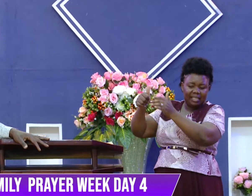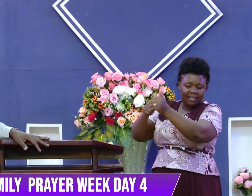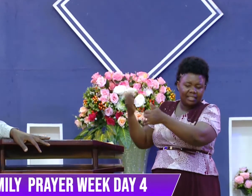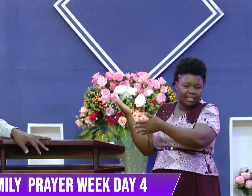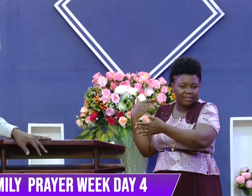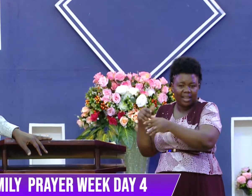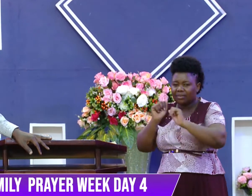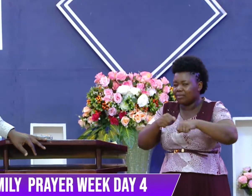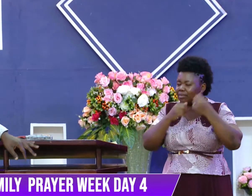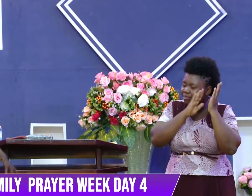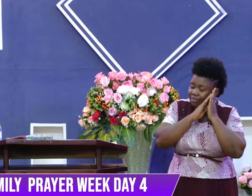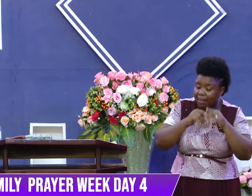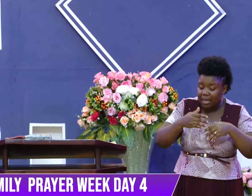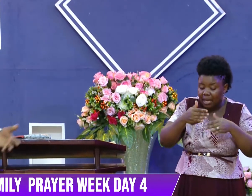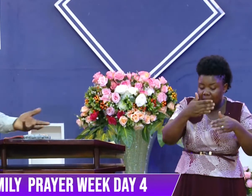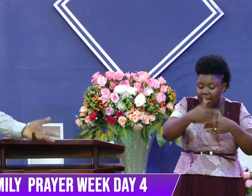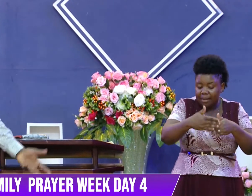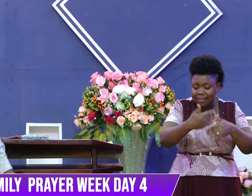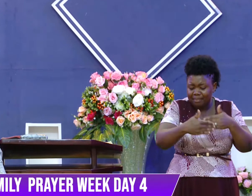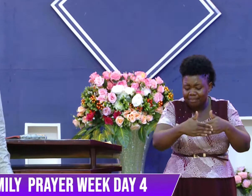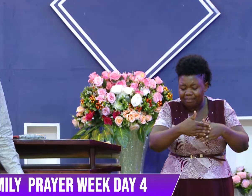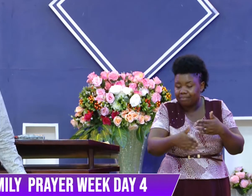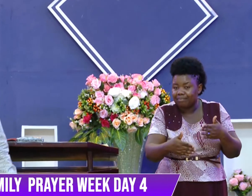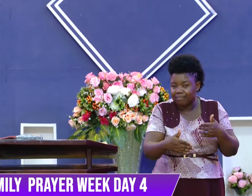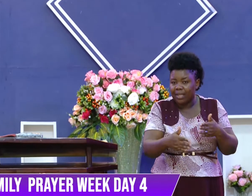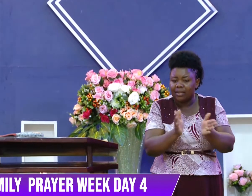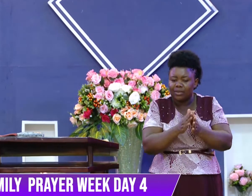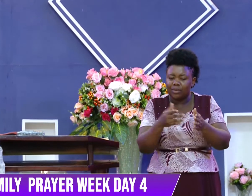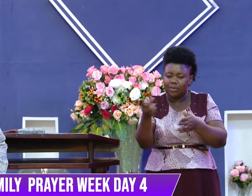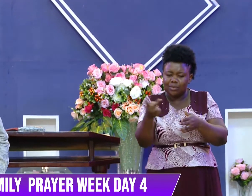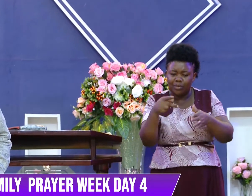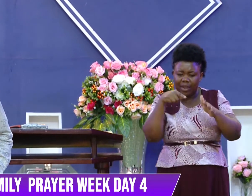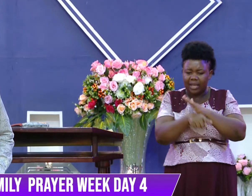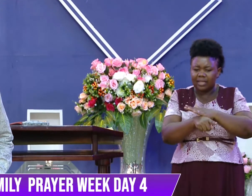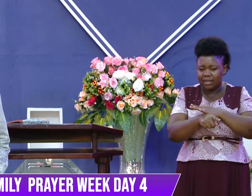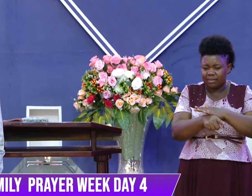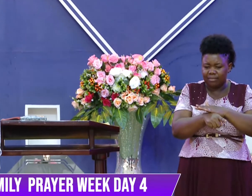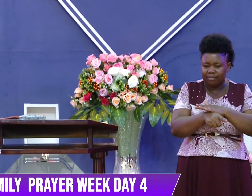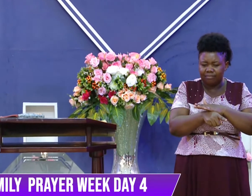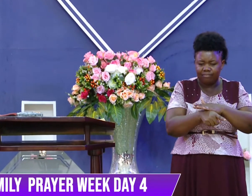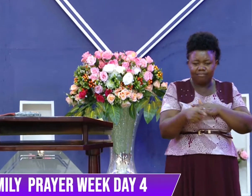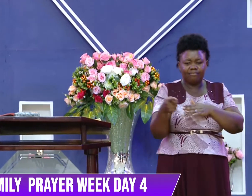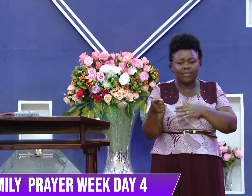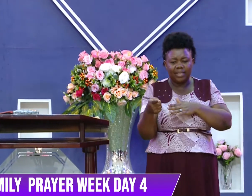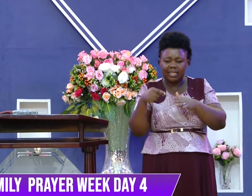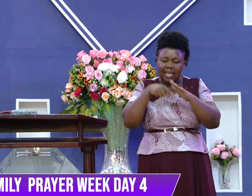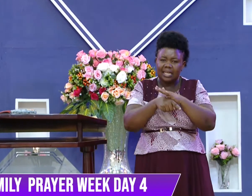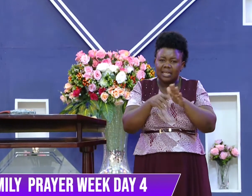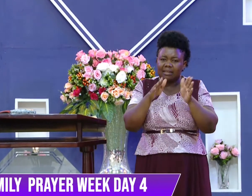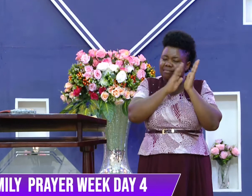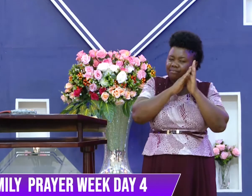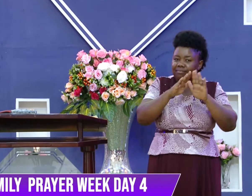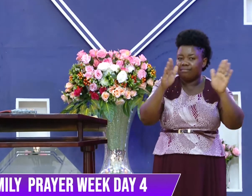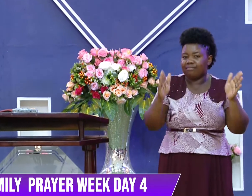don't take sleep. I come at the edge. When we entered with the madam, she entered the